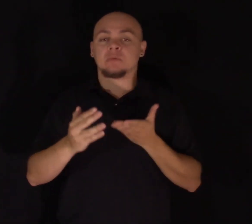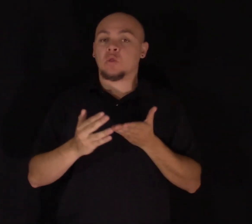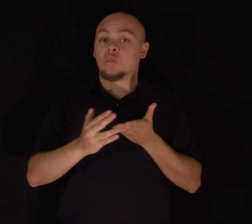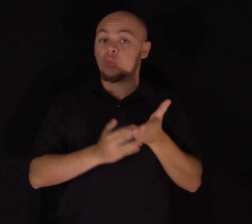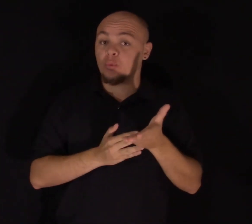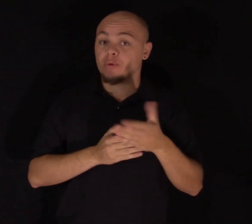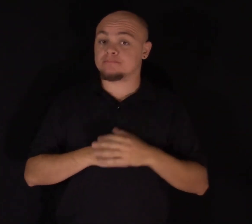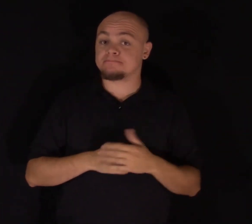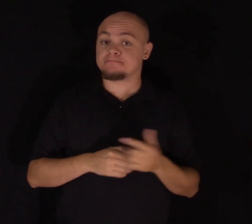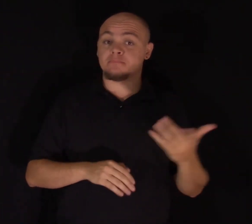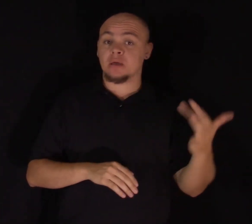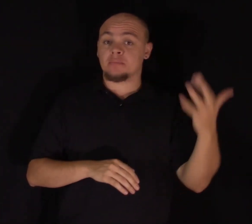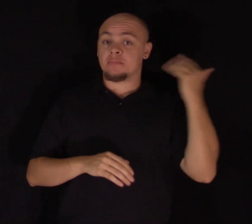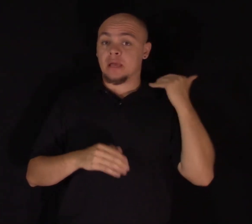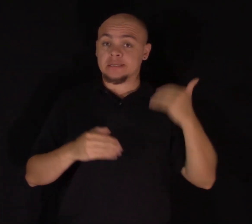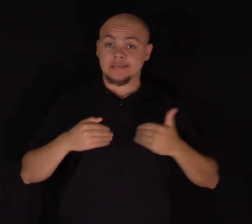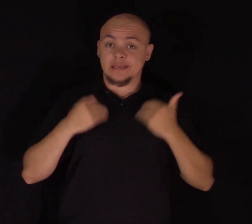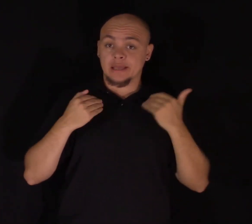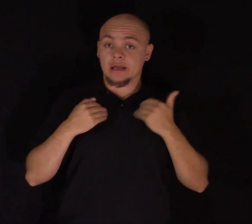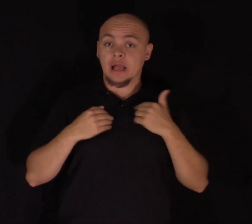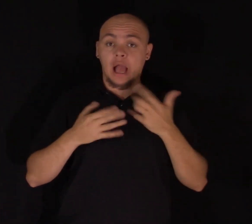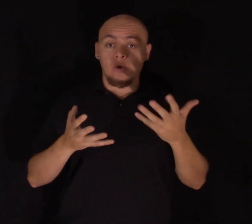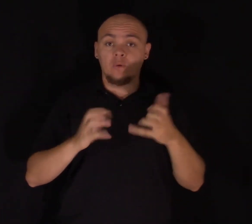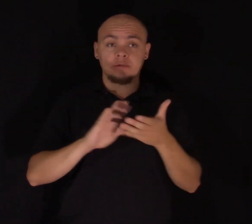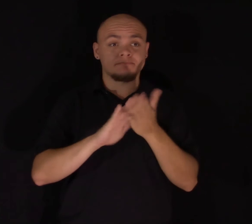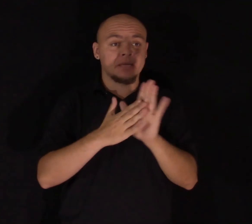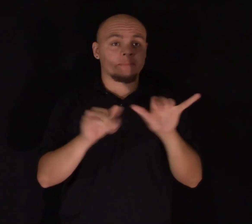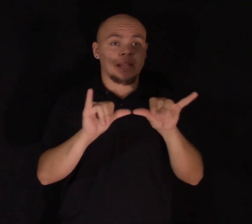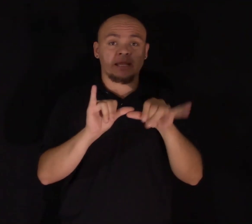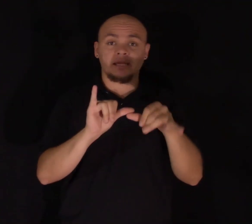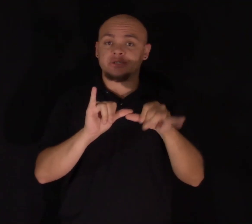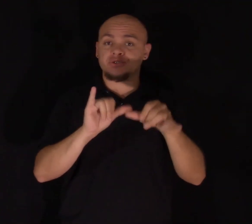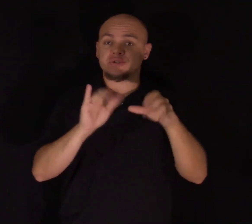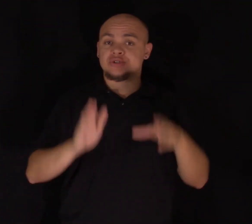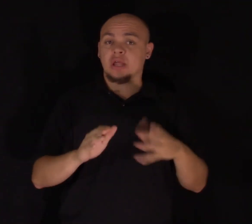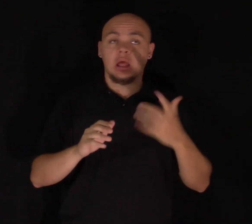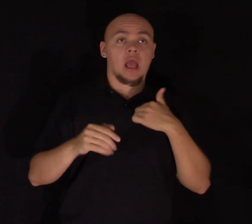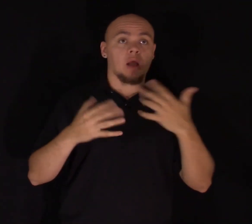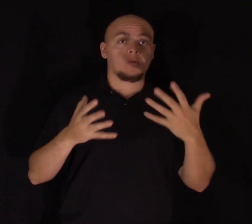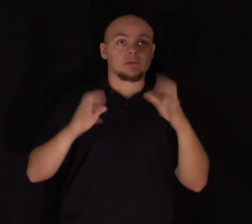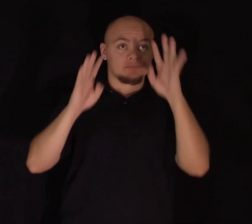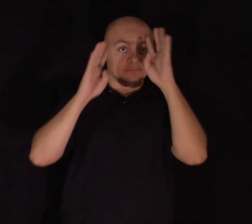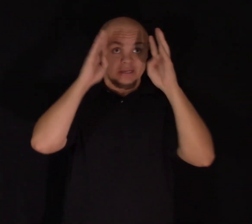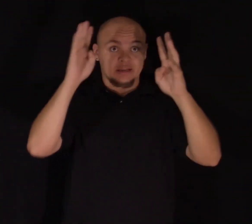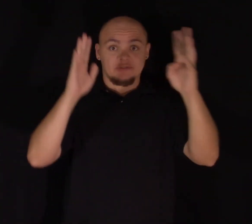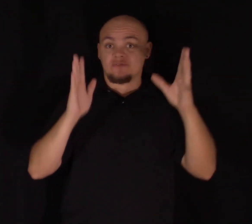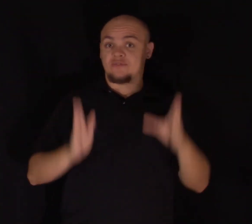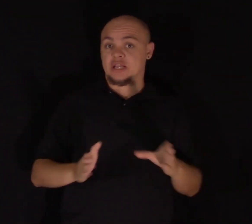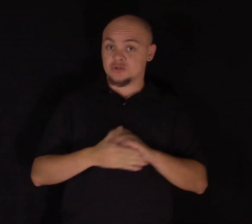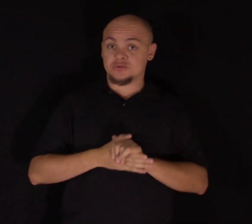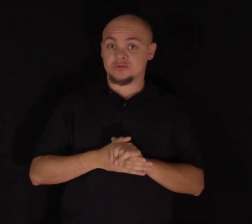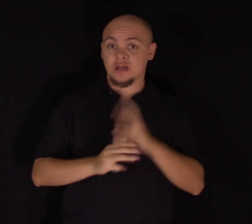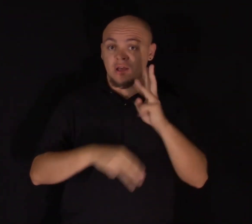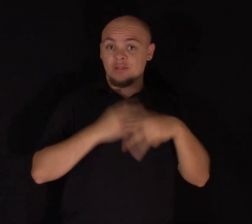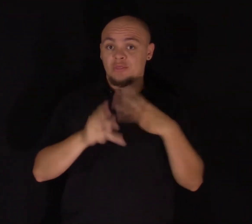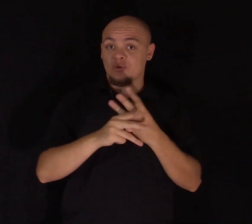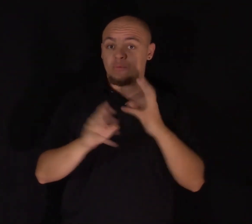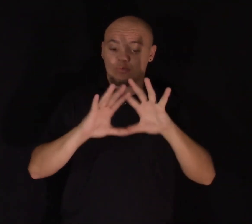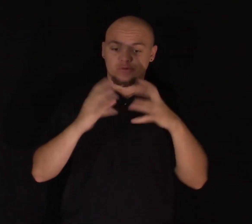When I was younger, I wanted to be an engineer. I wanted to be an inventor who would catapult the world into a better